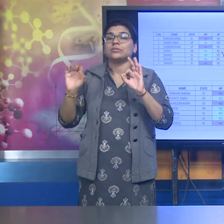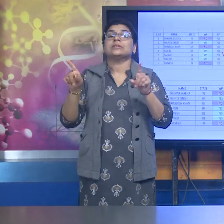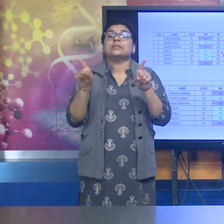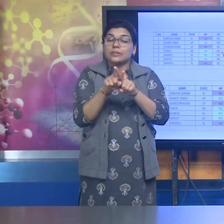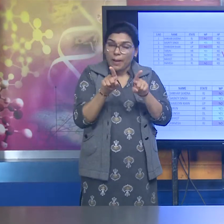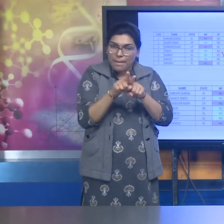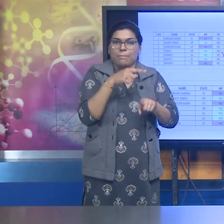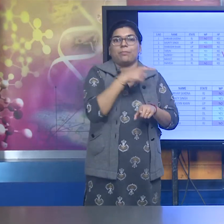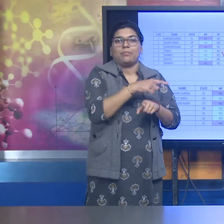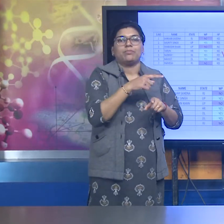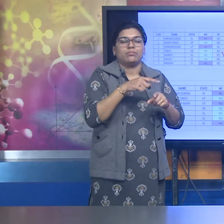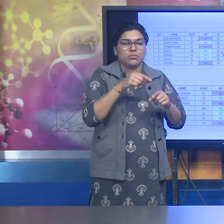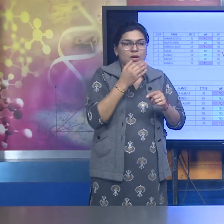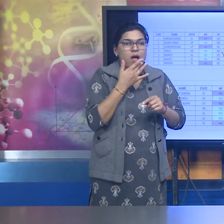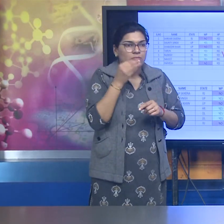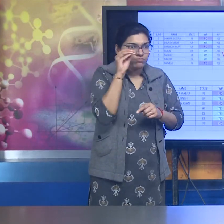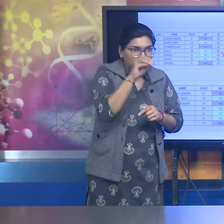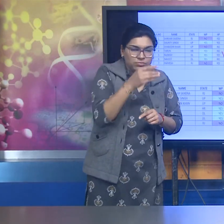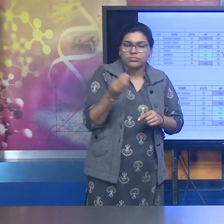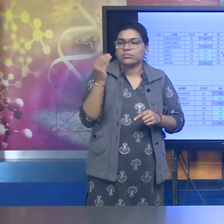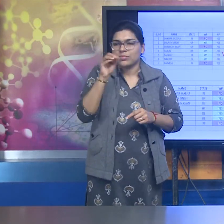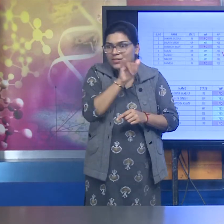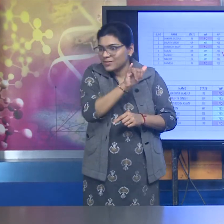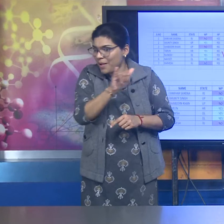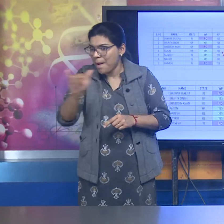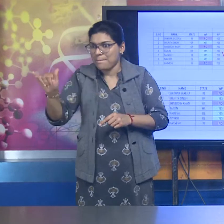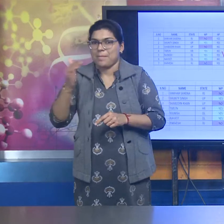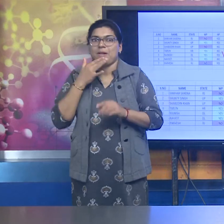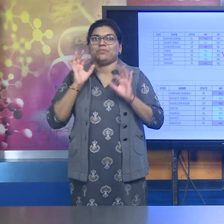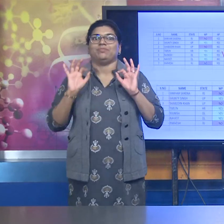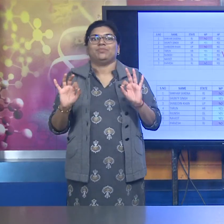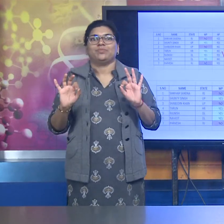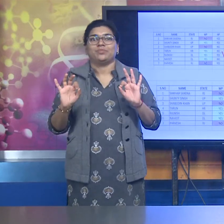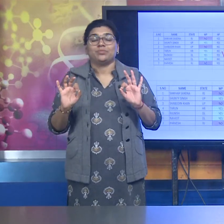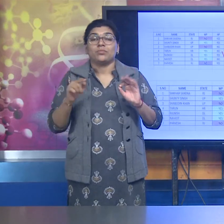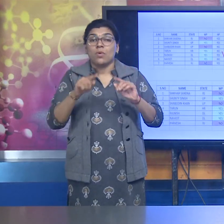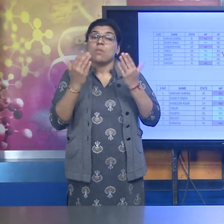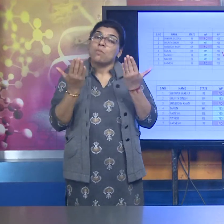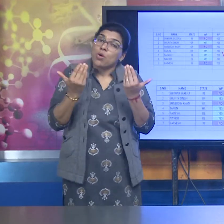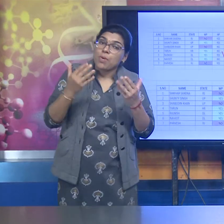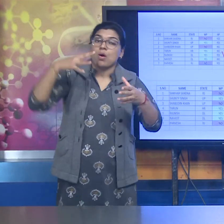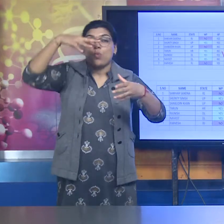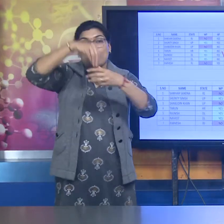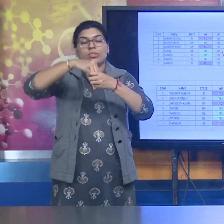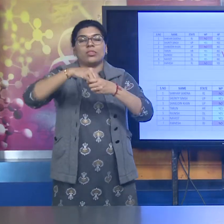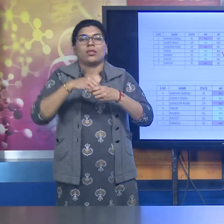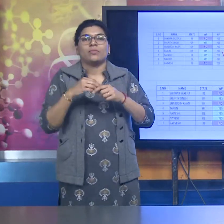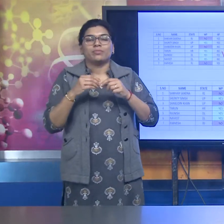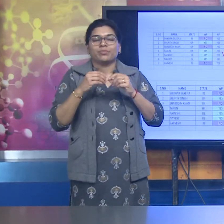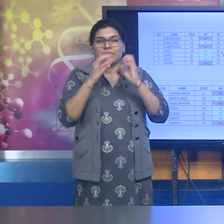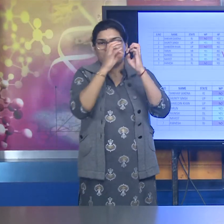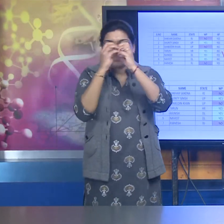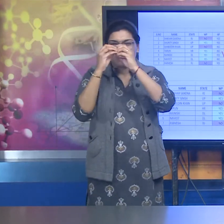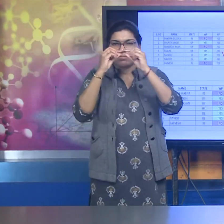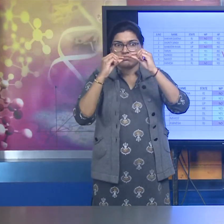same word, it will get confused to you and the person who is seeing your slide. But